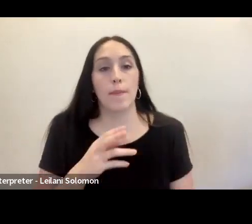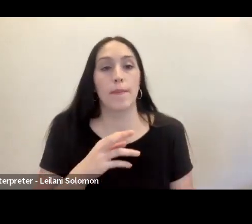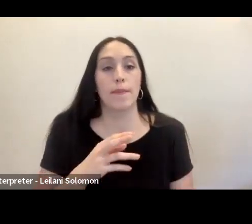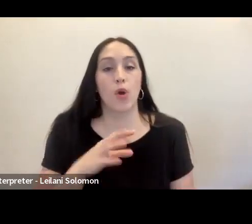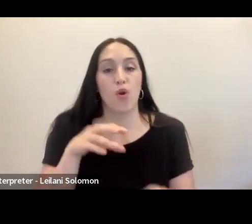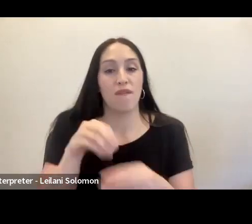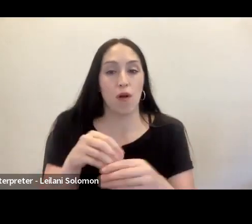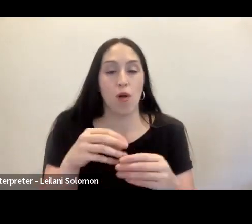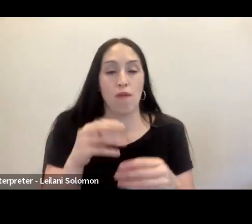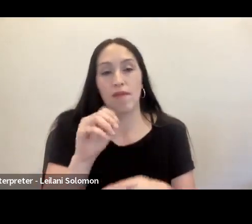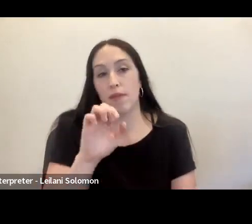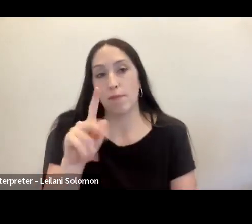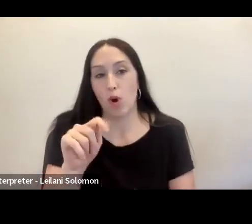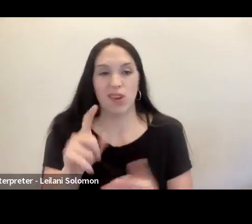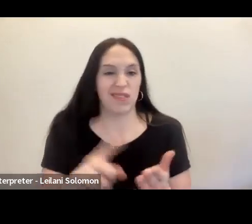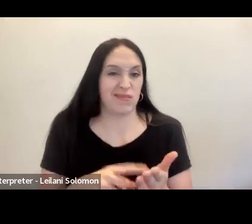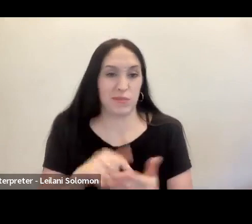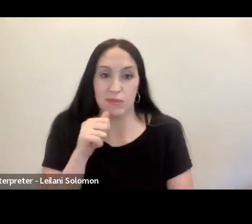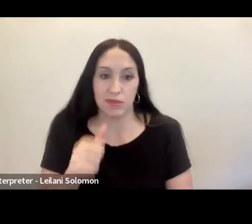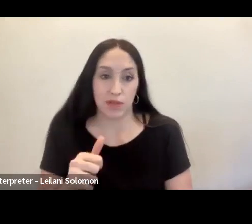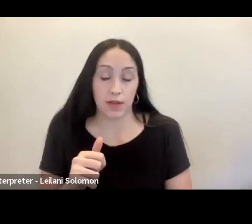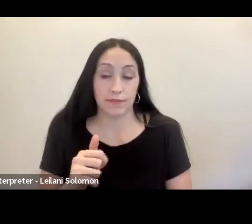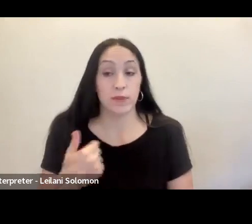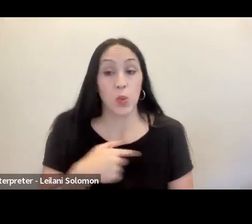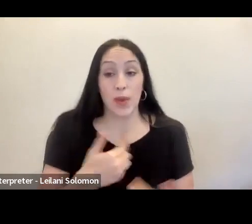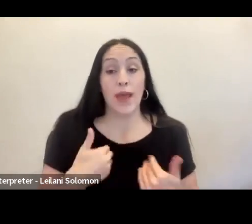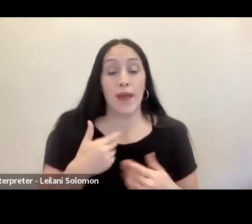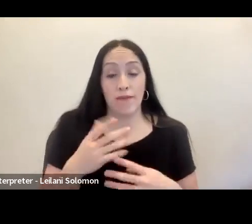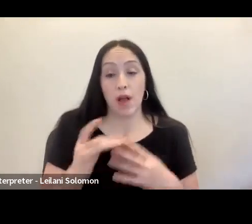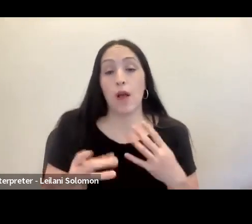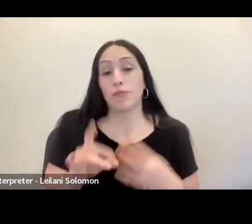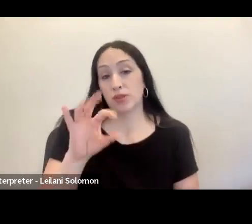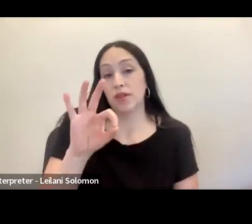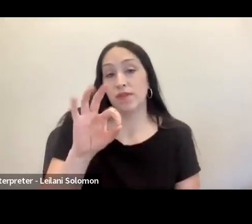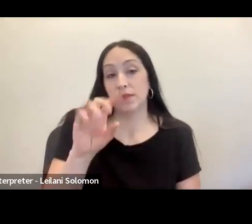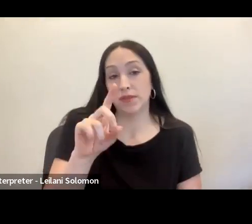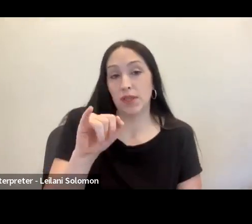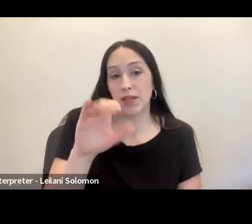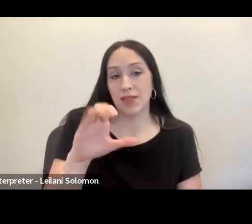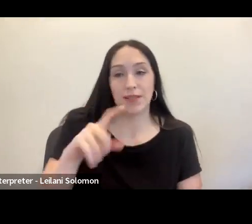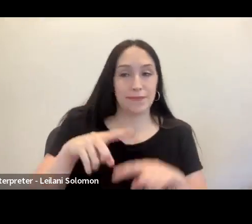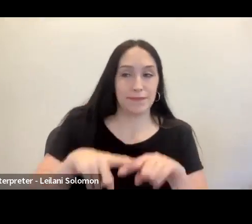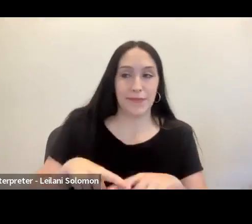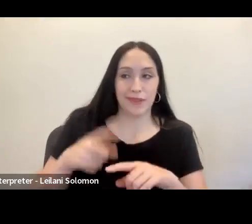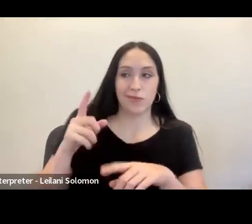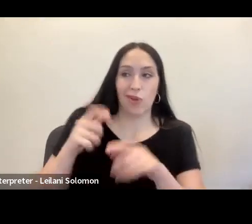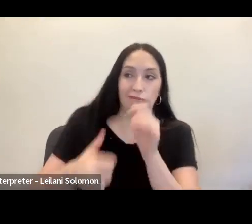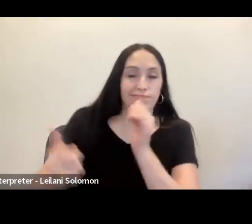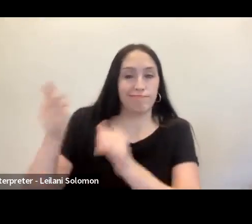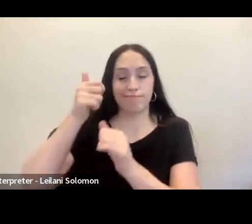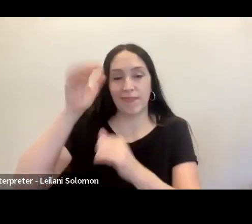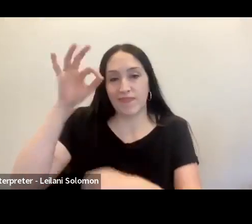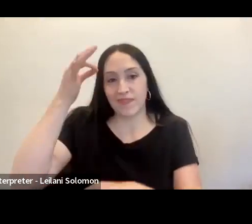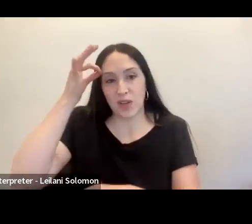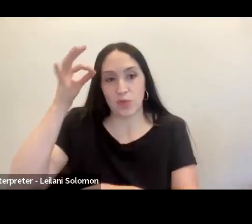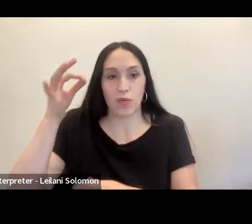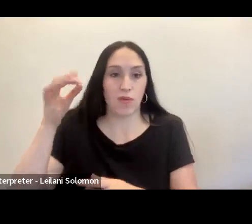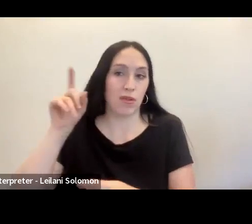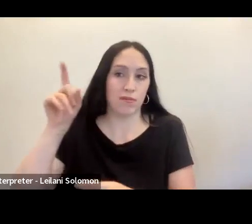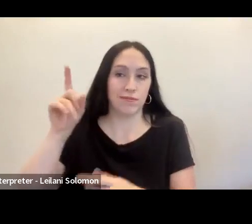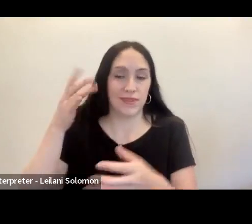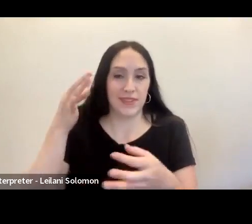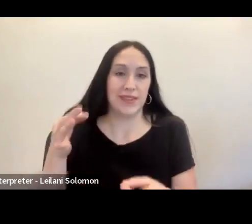is, it's based on what the federal treasury upper limit is, minus 15 basis points, which is some financial